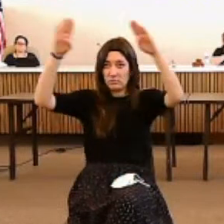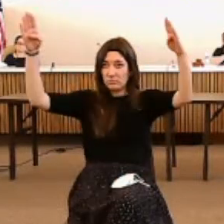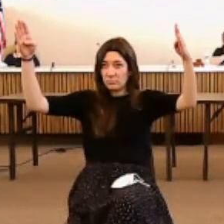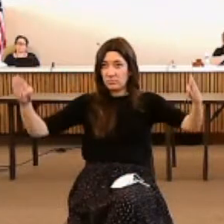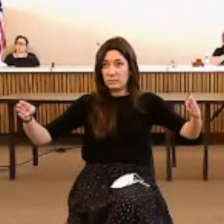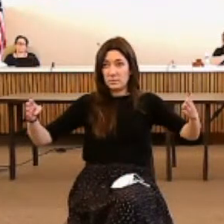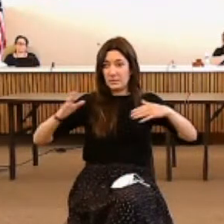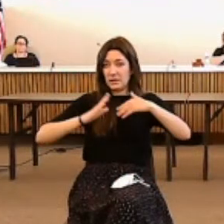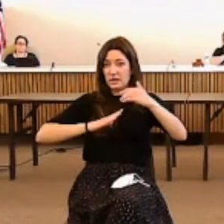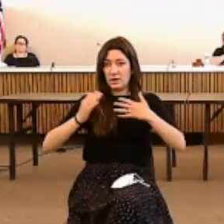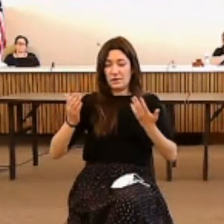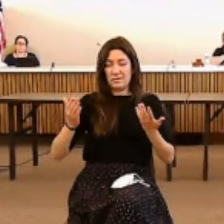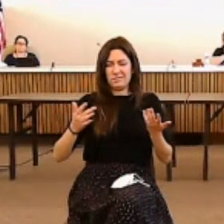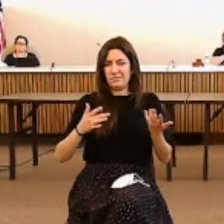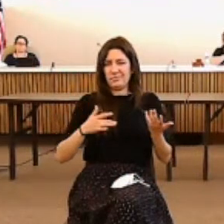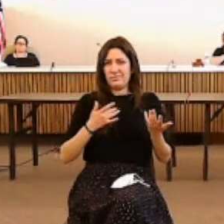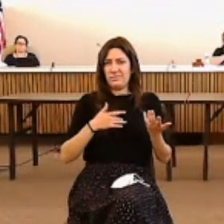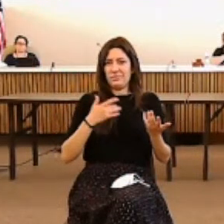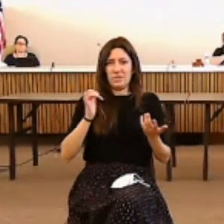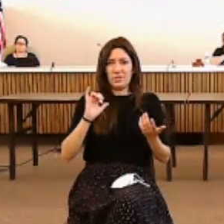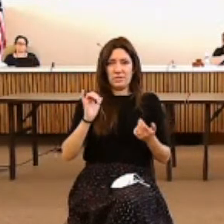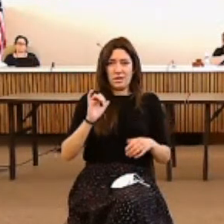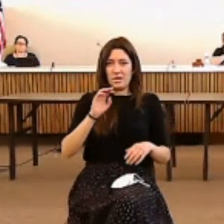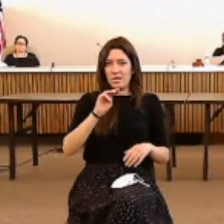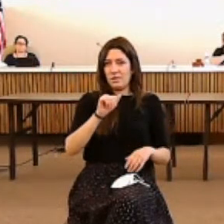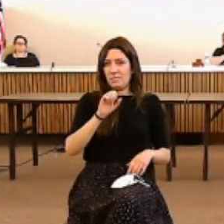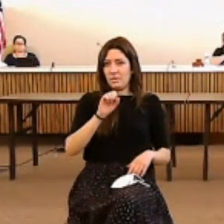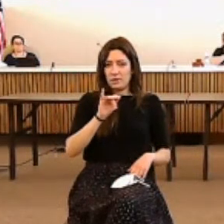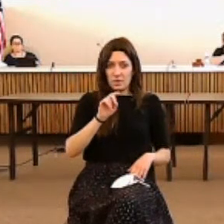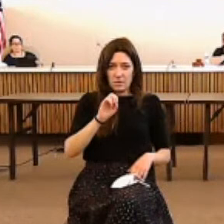building. It Okay. does hearken to the Masonic Temple.